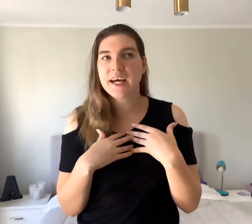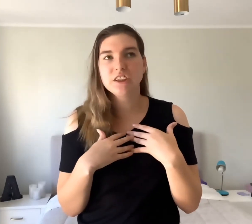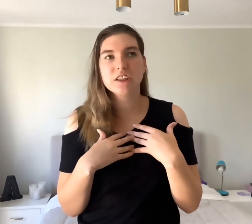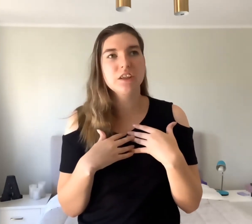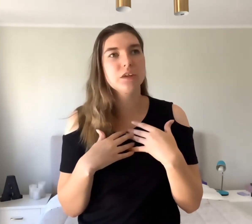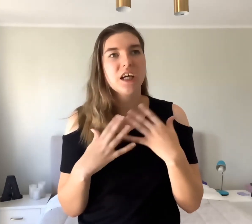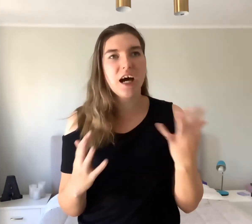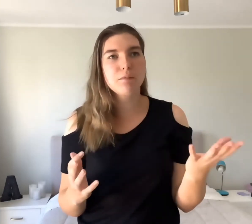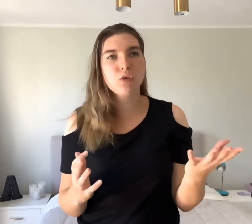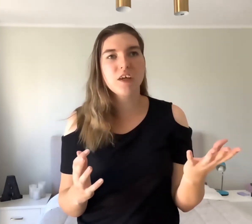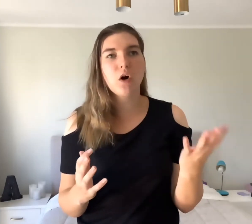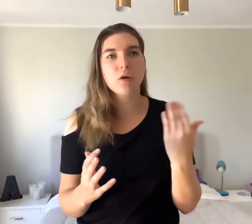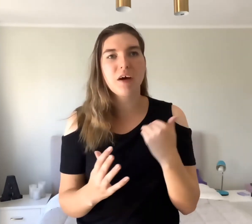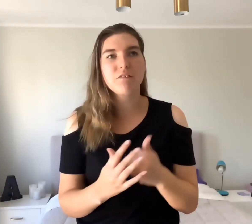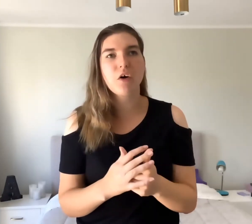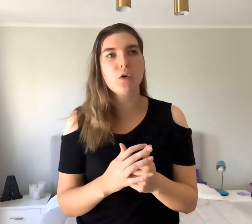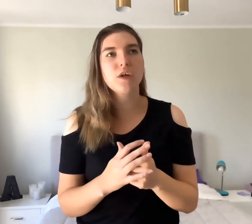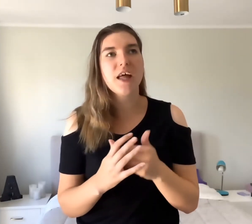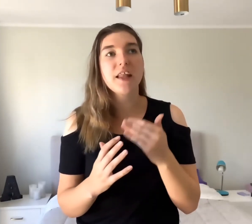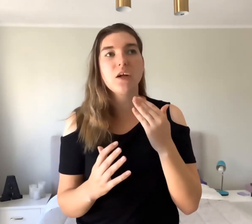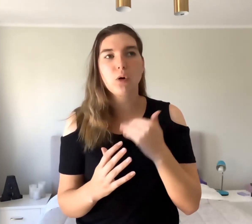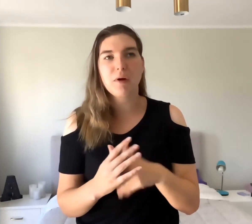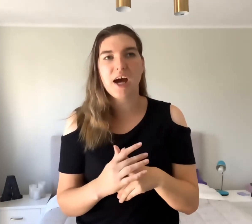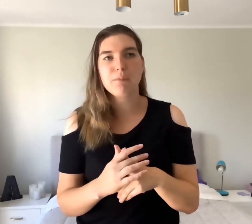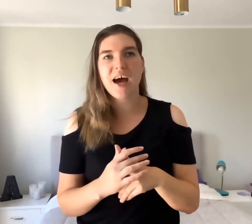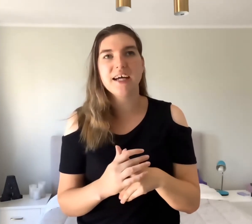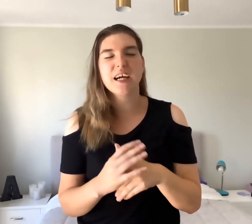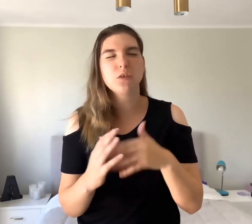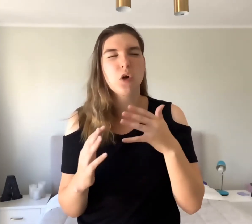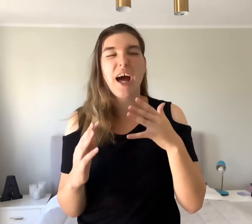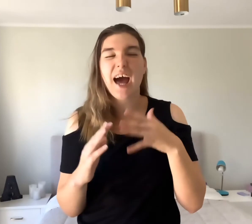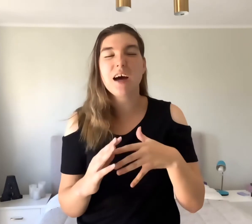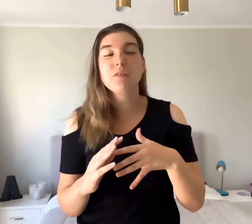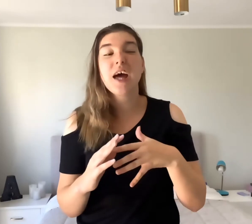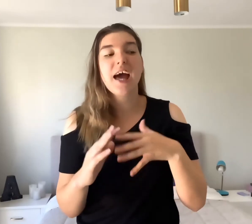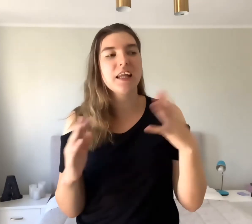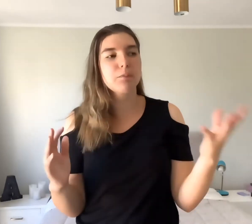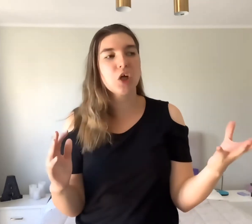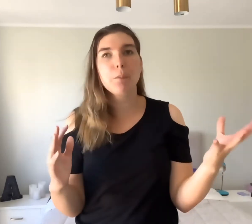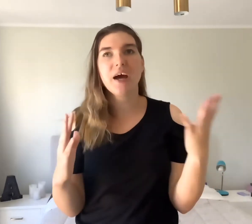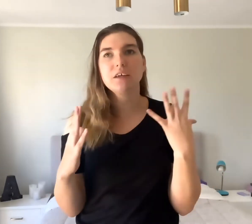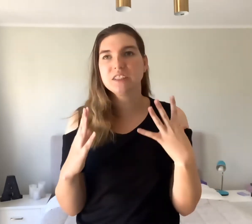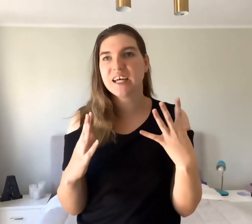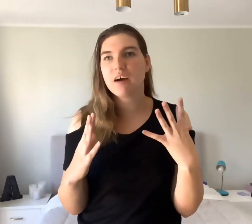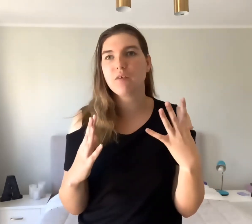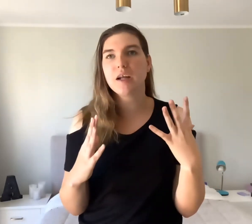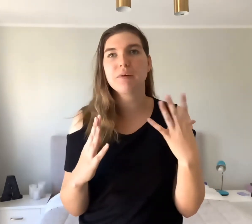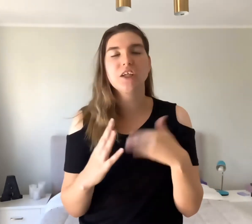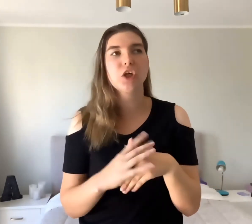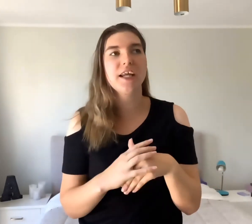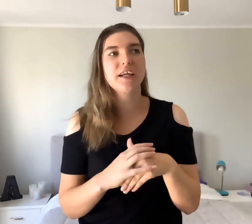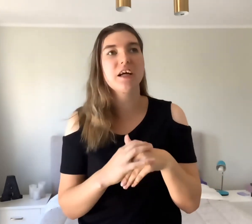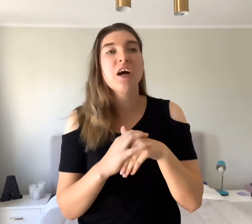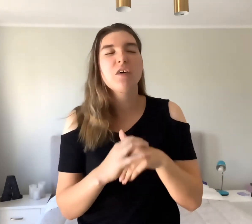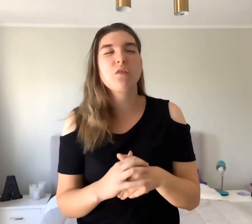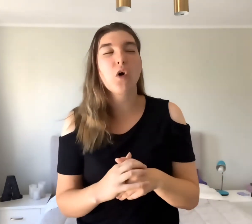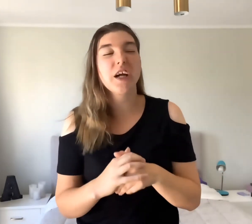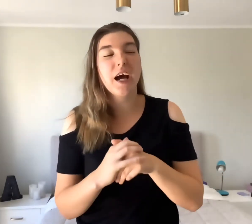just use iMovie on my phone and then on my iPad. I do not have a laptop. I used to have one, but I traded it for an iPad